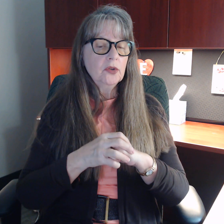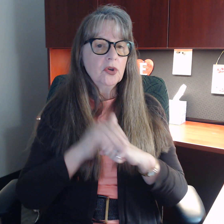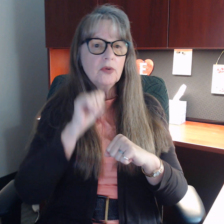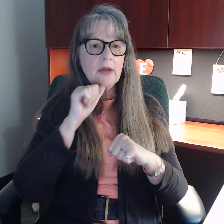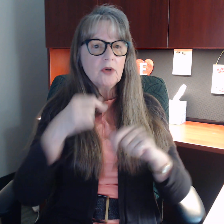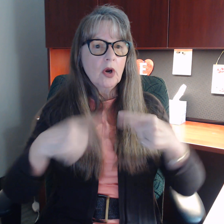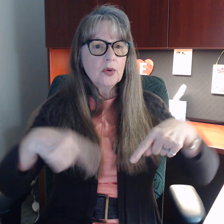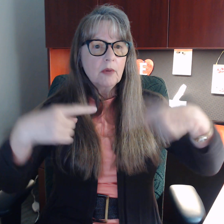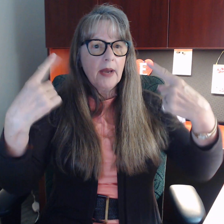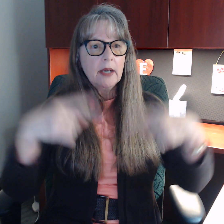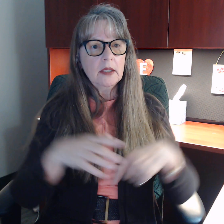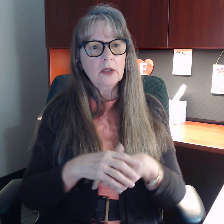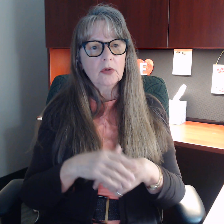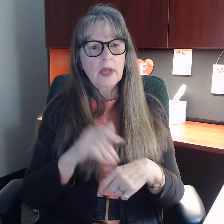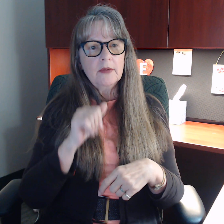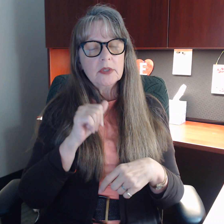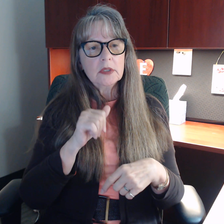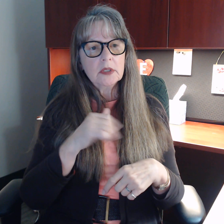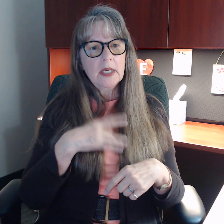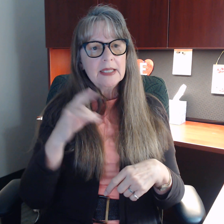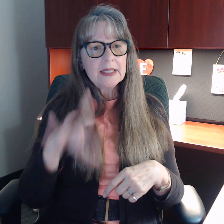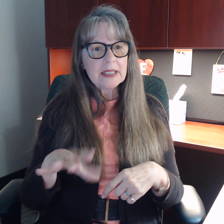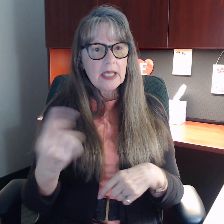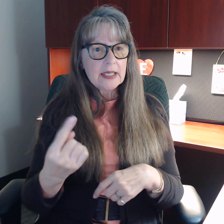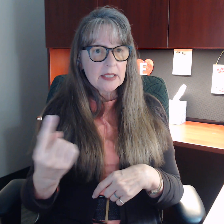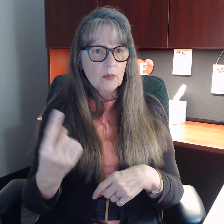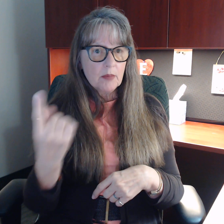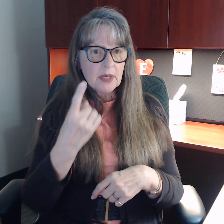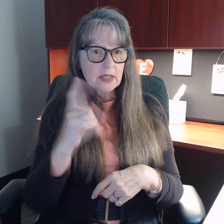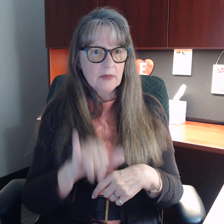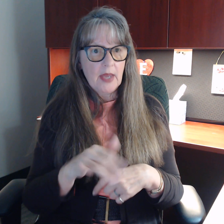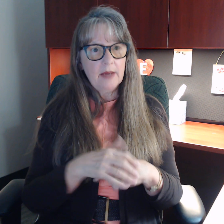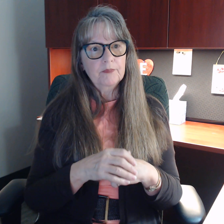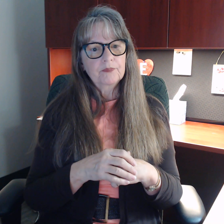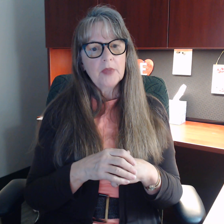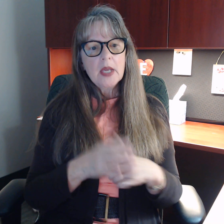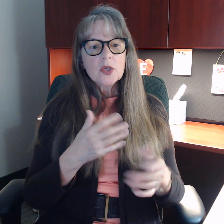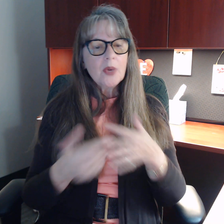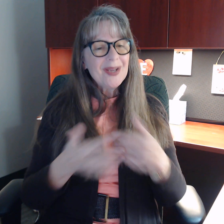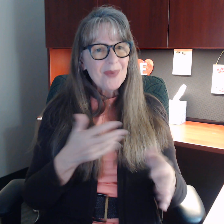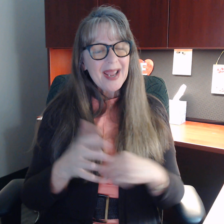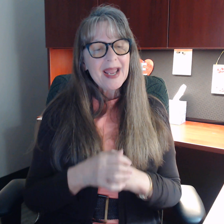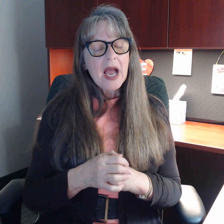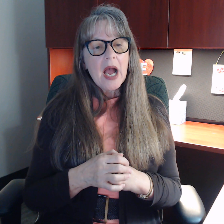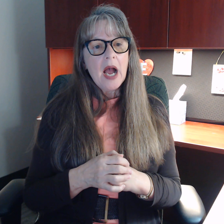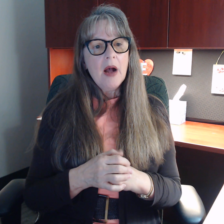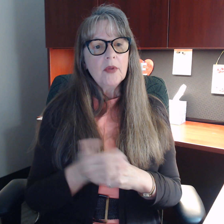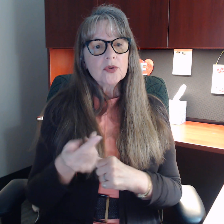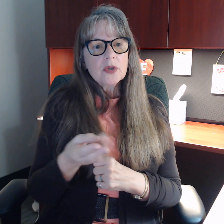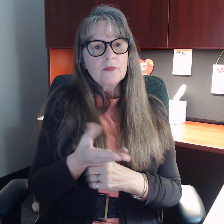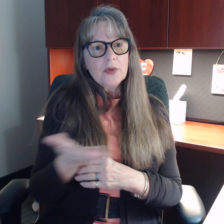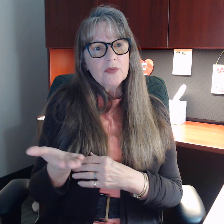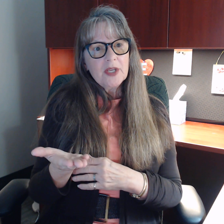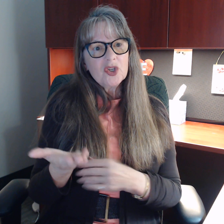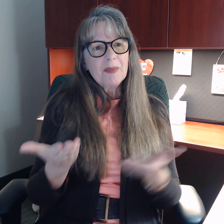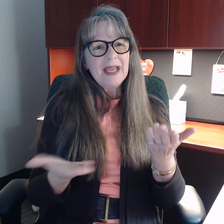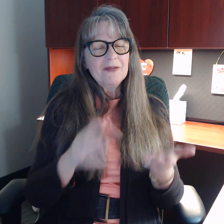have to argue about it, and you don't have to dislike someone because of that. So anyway, those are some few things. You may have to watch